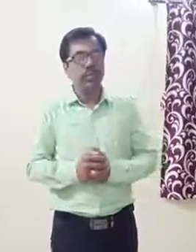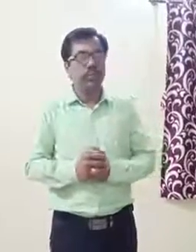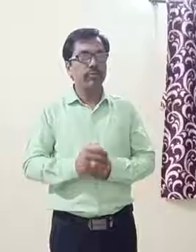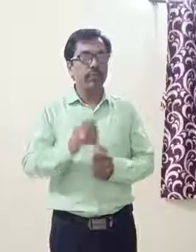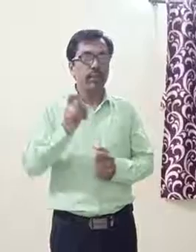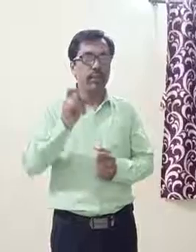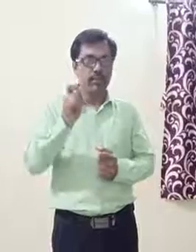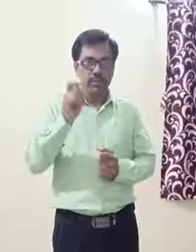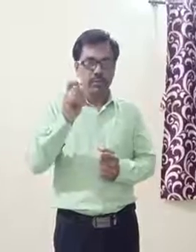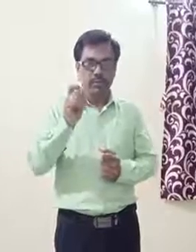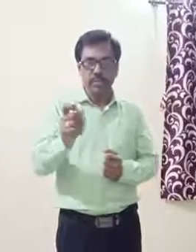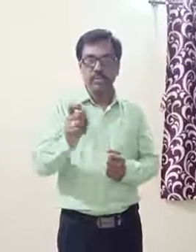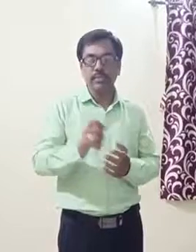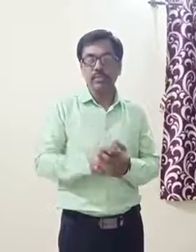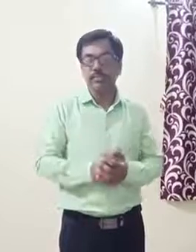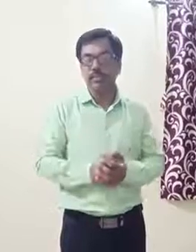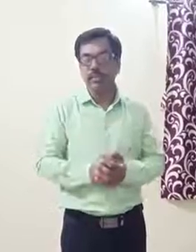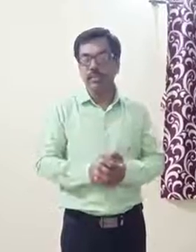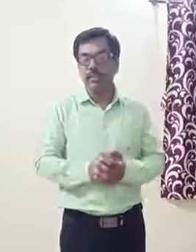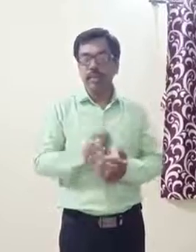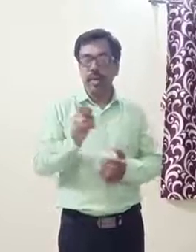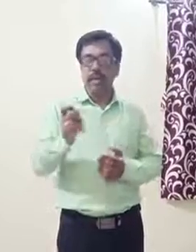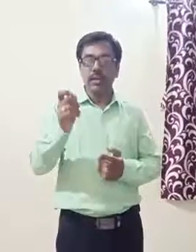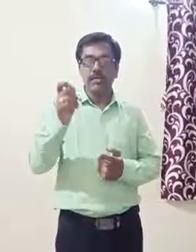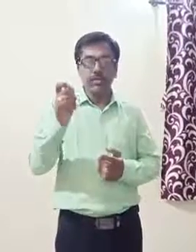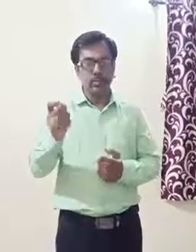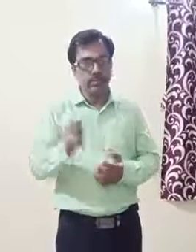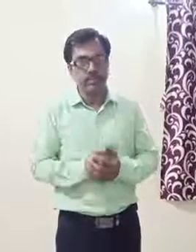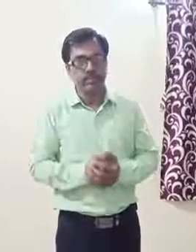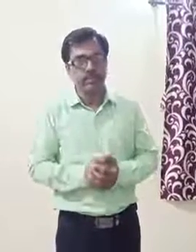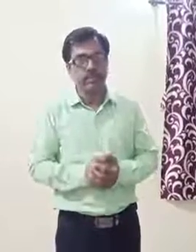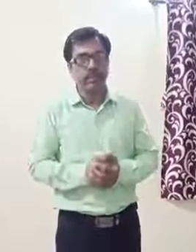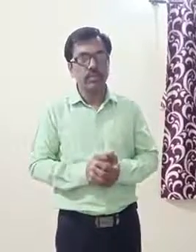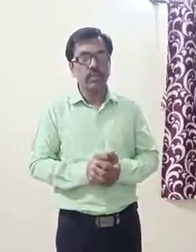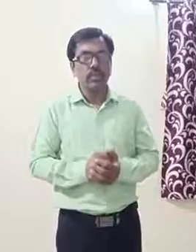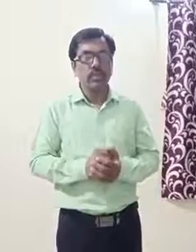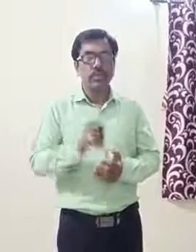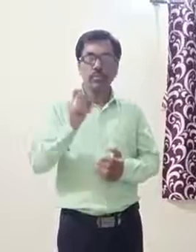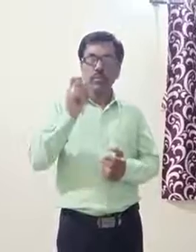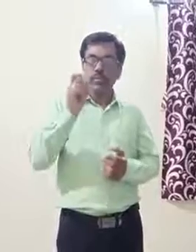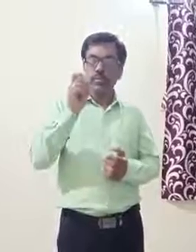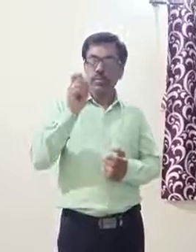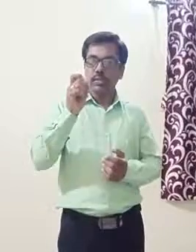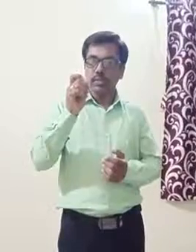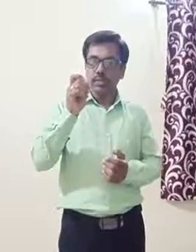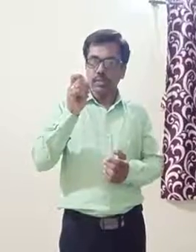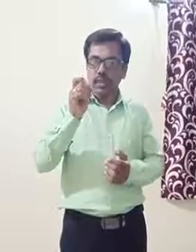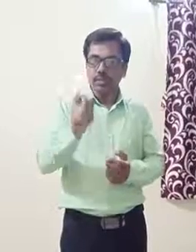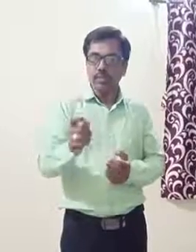of la patrie and la citoyenne. So, the la patrie